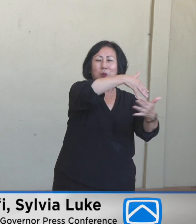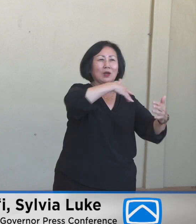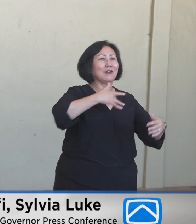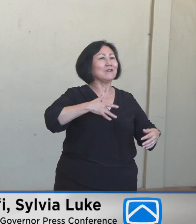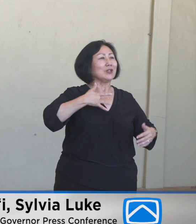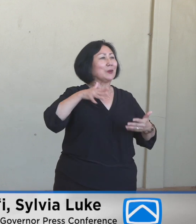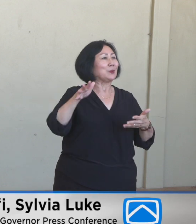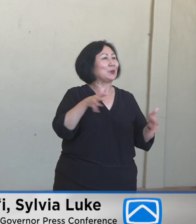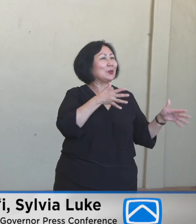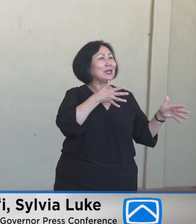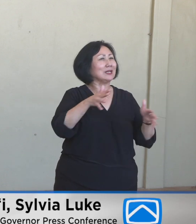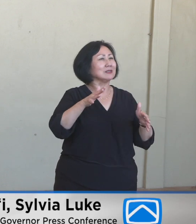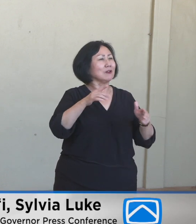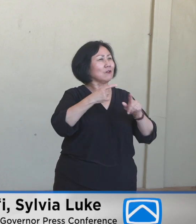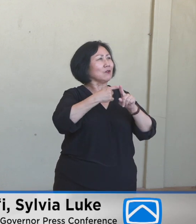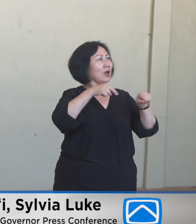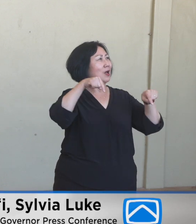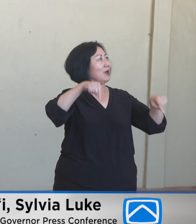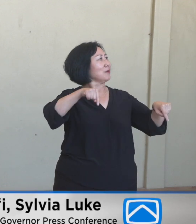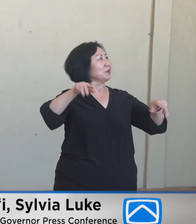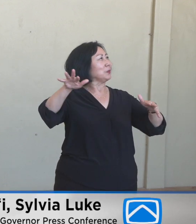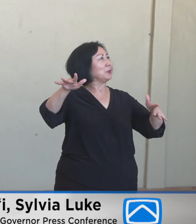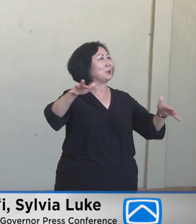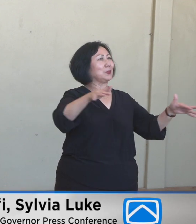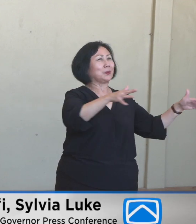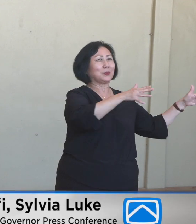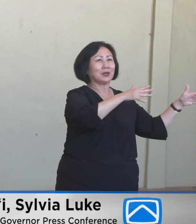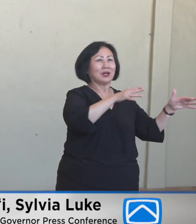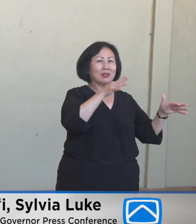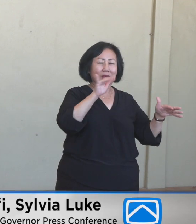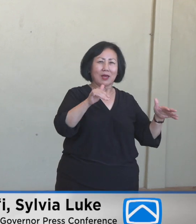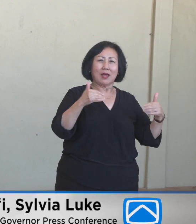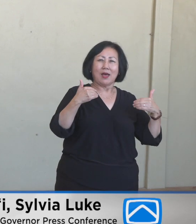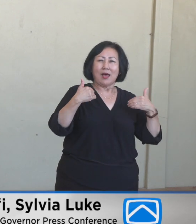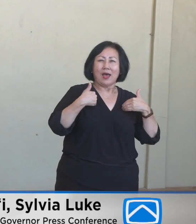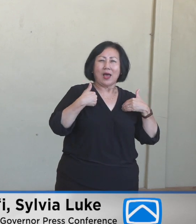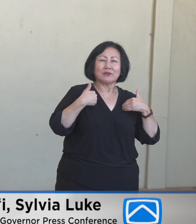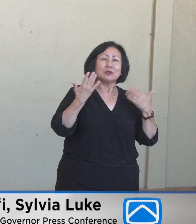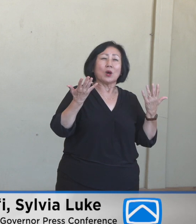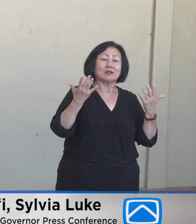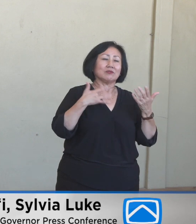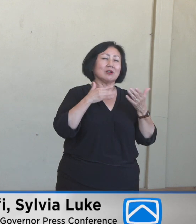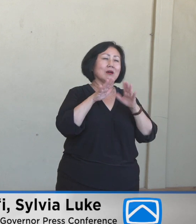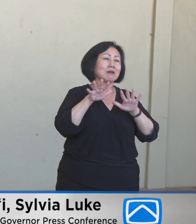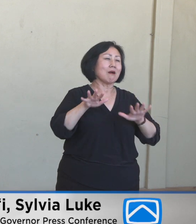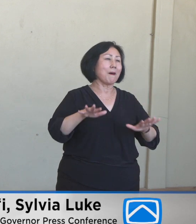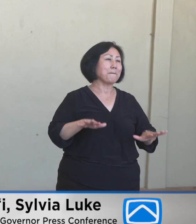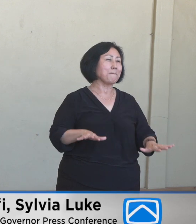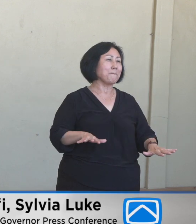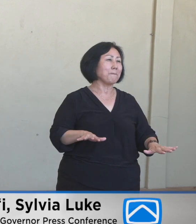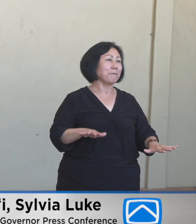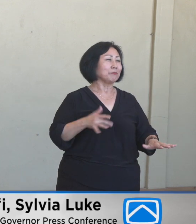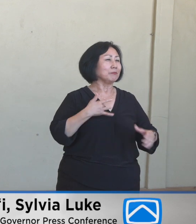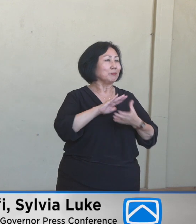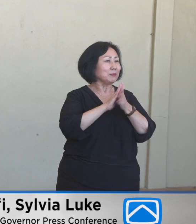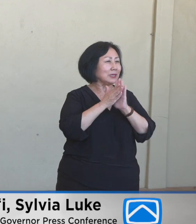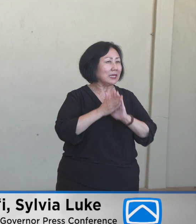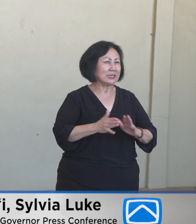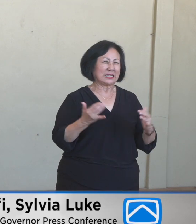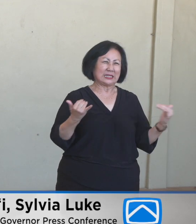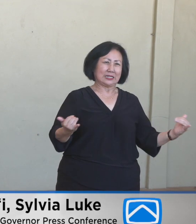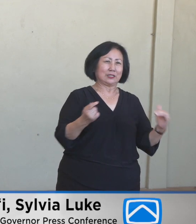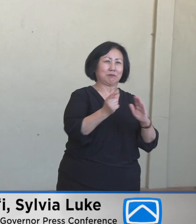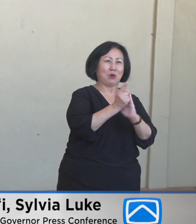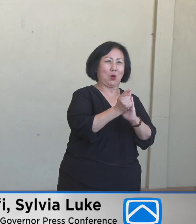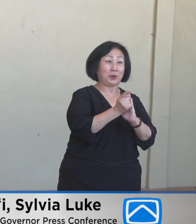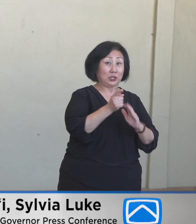this breeze just coming through and having this calm and having this serenity at this very